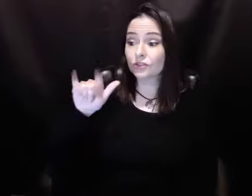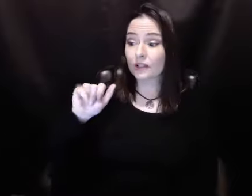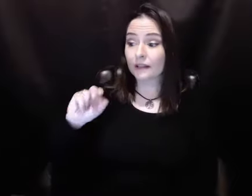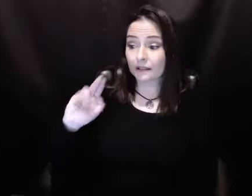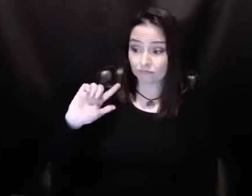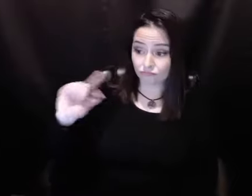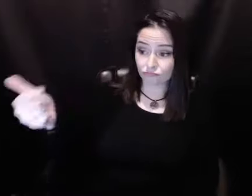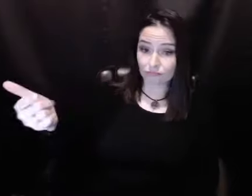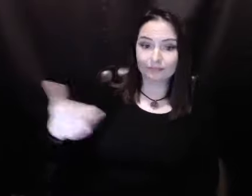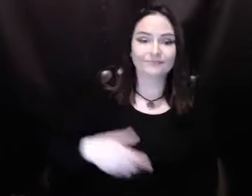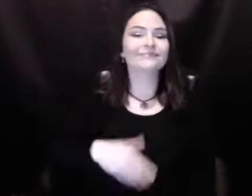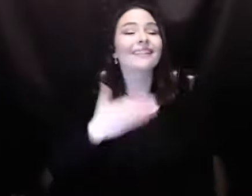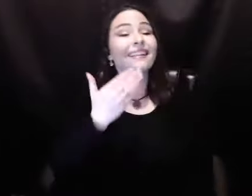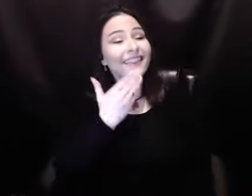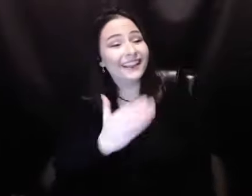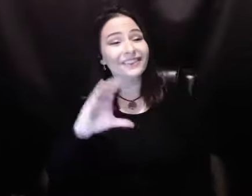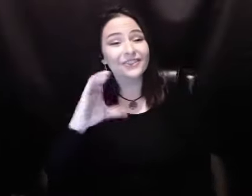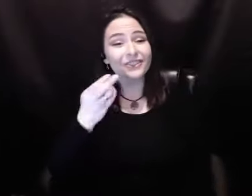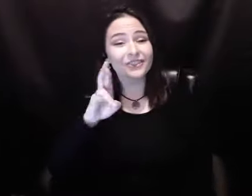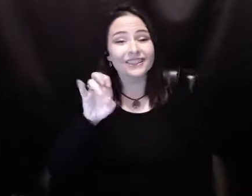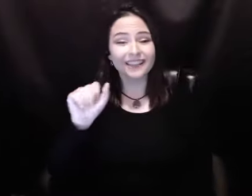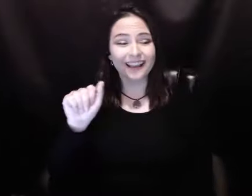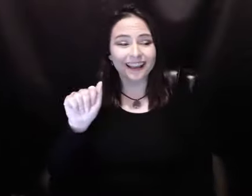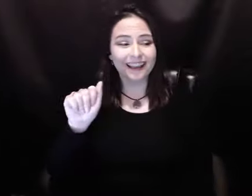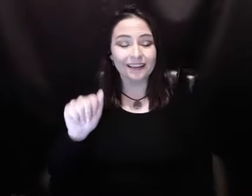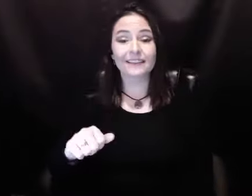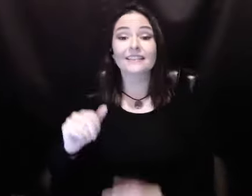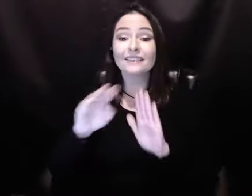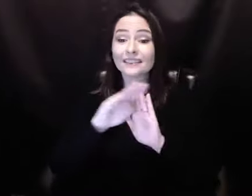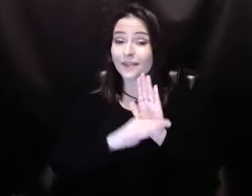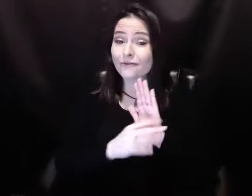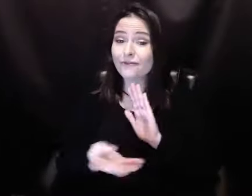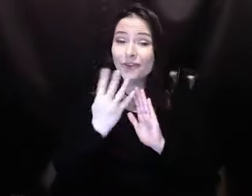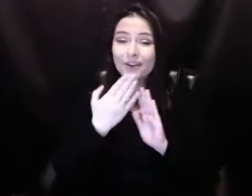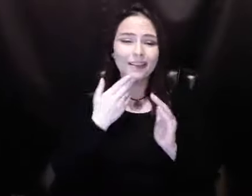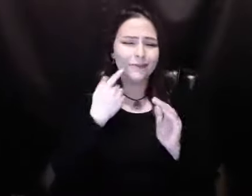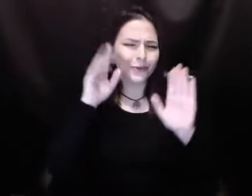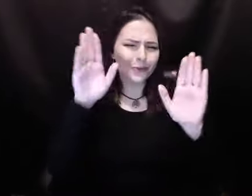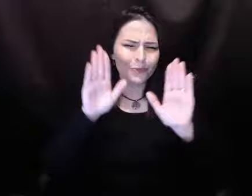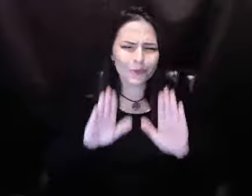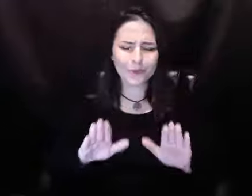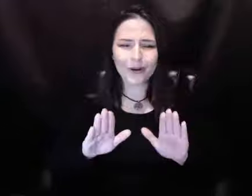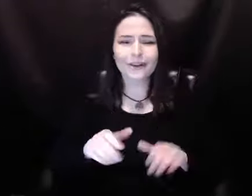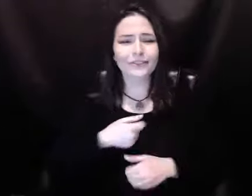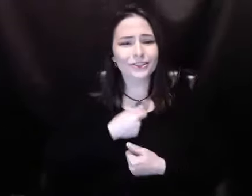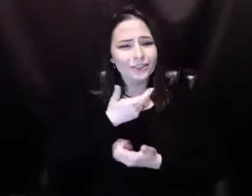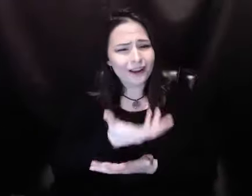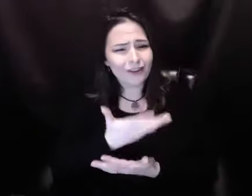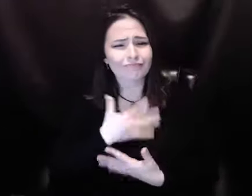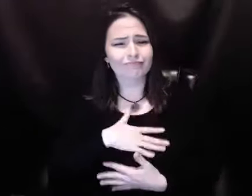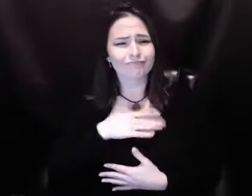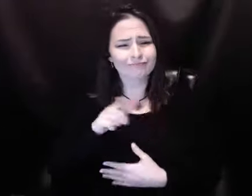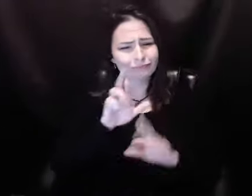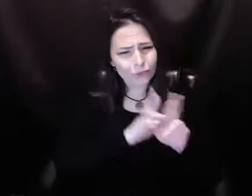man must look to himself to teach him the meaning of life. It is something discovered. It is something molded."